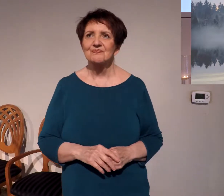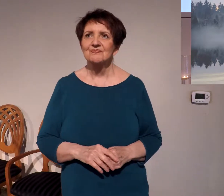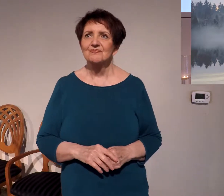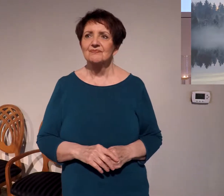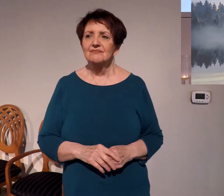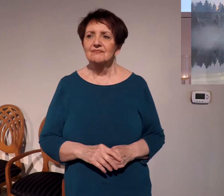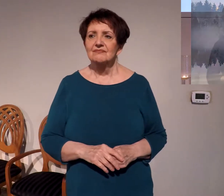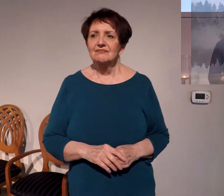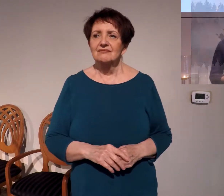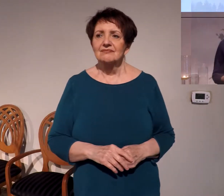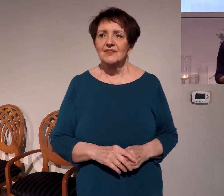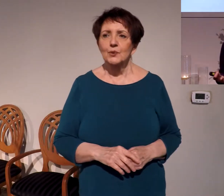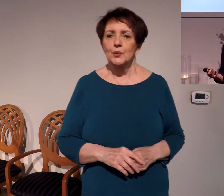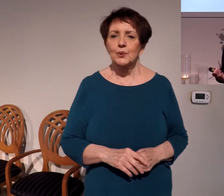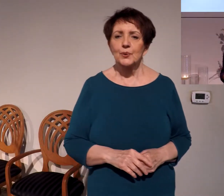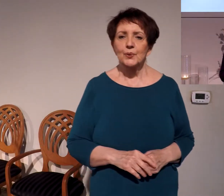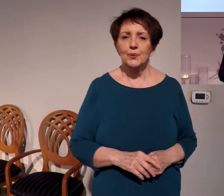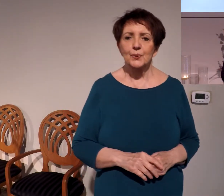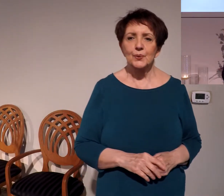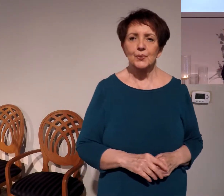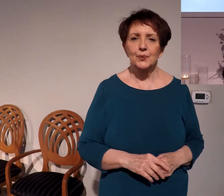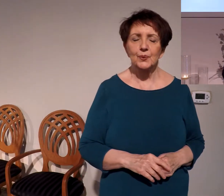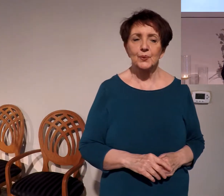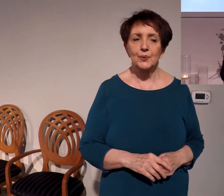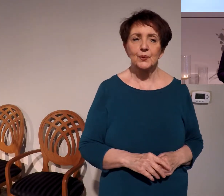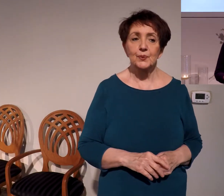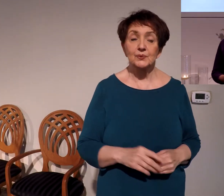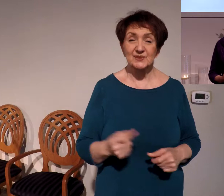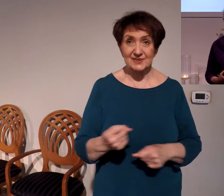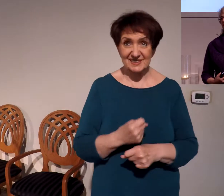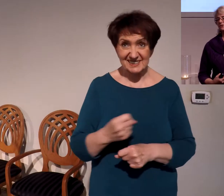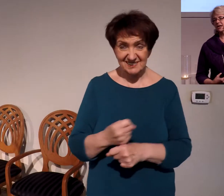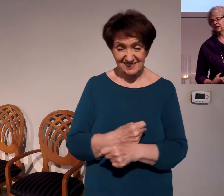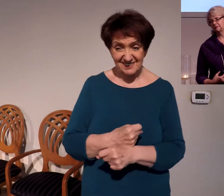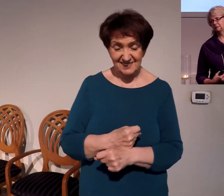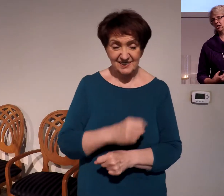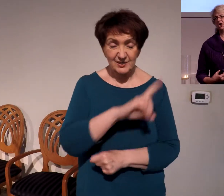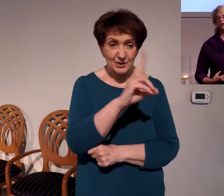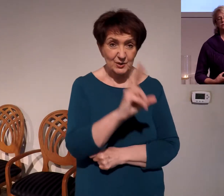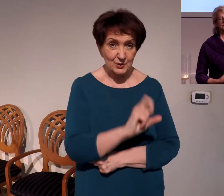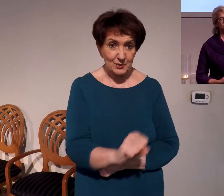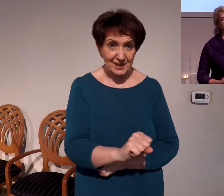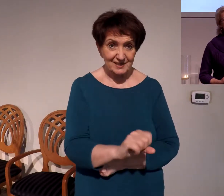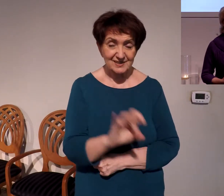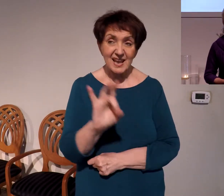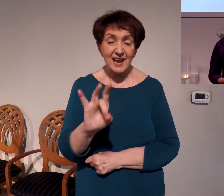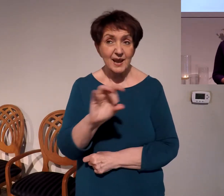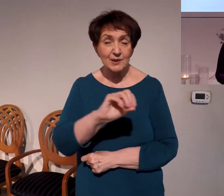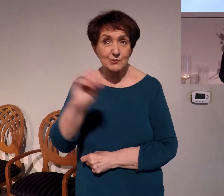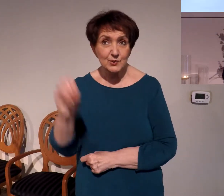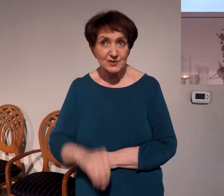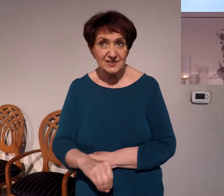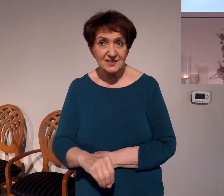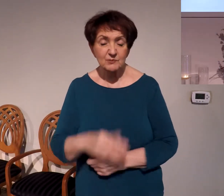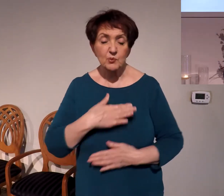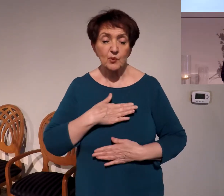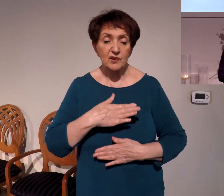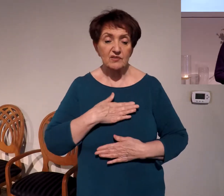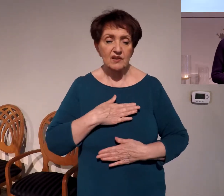Breathe. So, statistically, in the United States, 80% of Americans breathe too